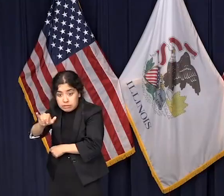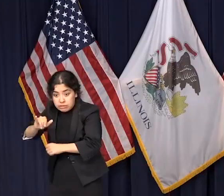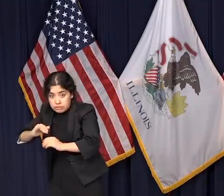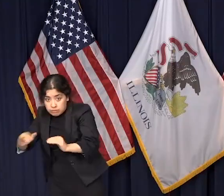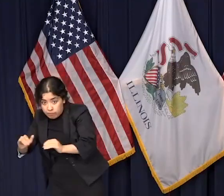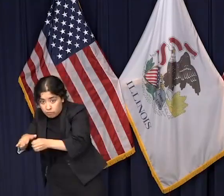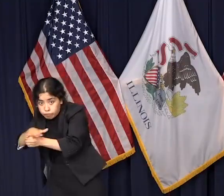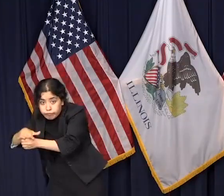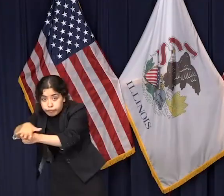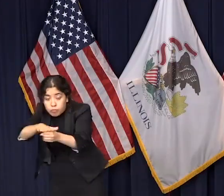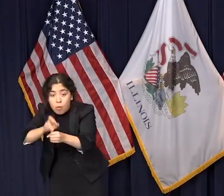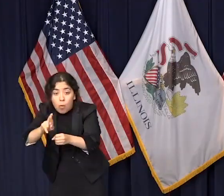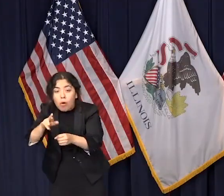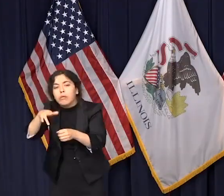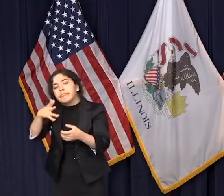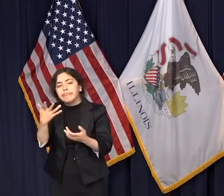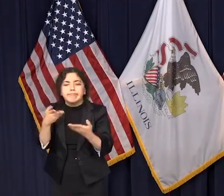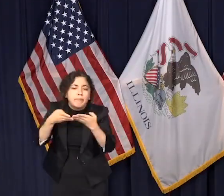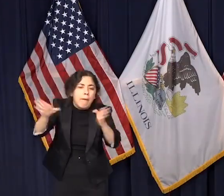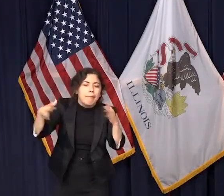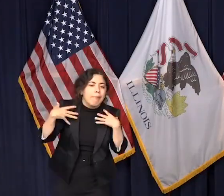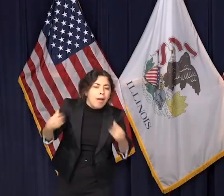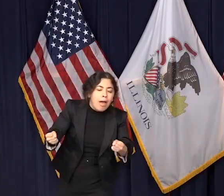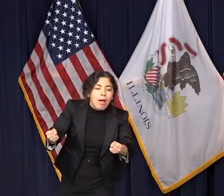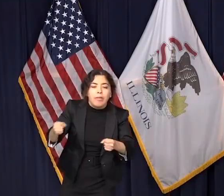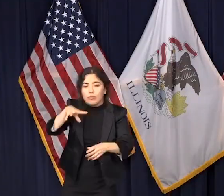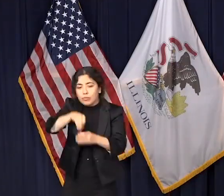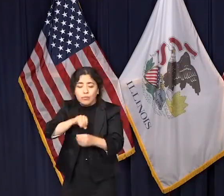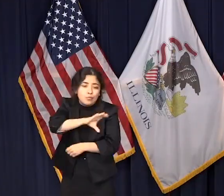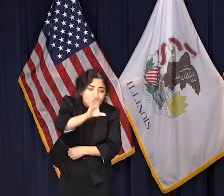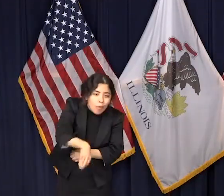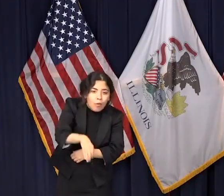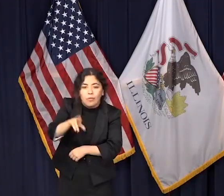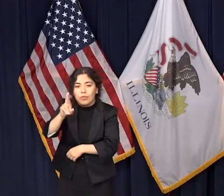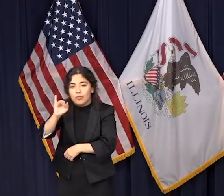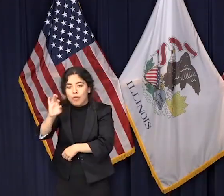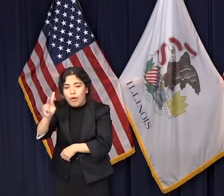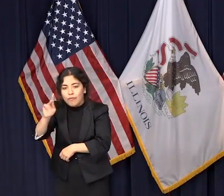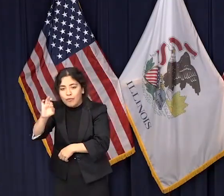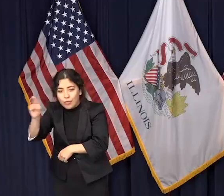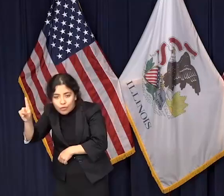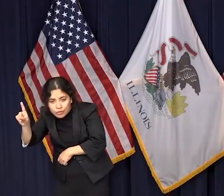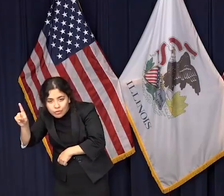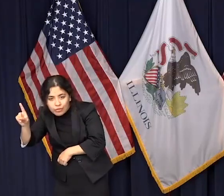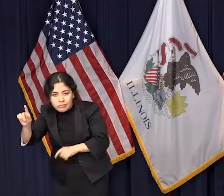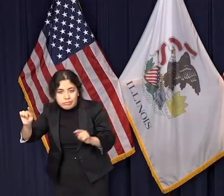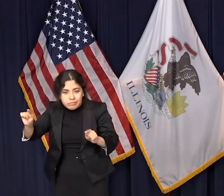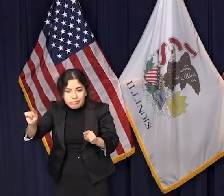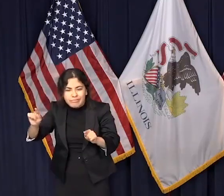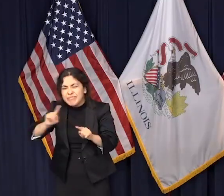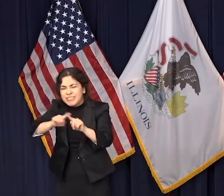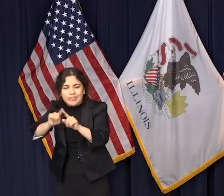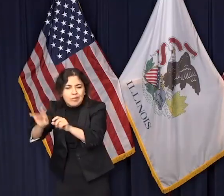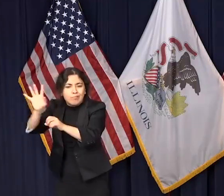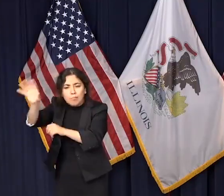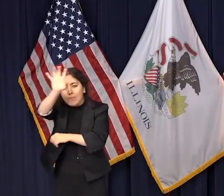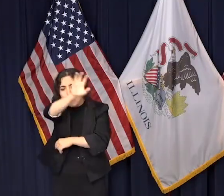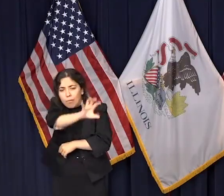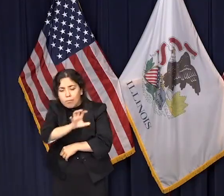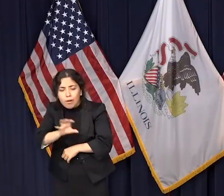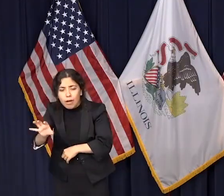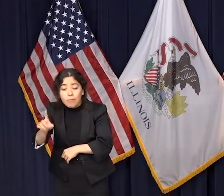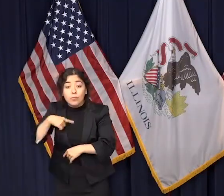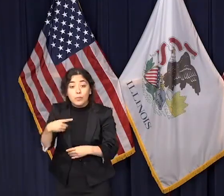level, including in the city of Chicago, including in Rockford, and so on. What we're doing is providing guidelines